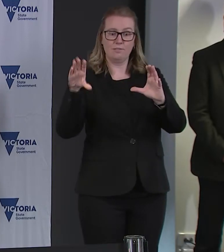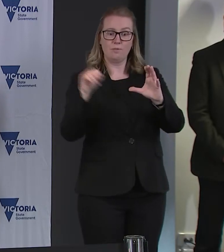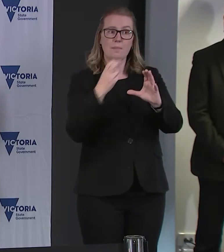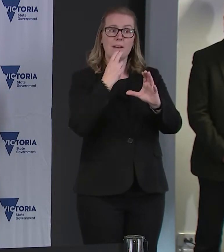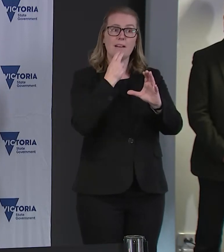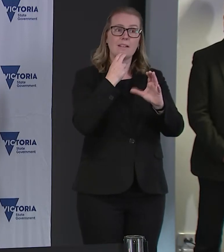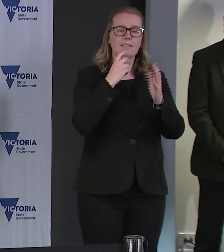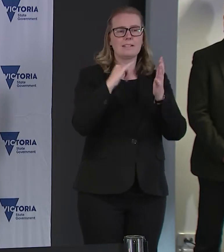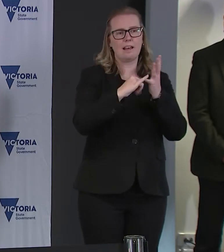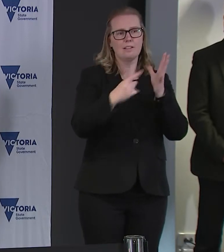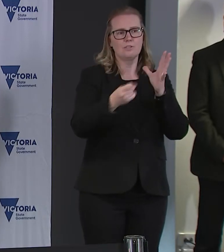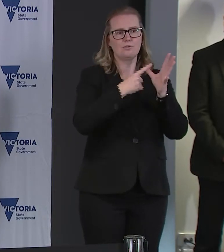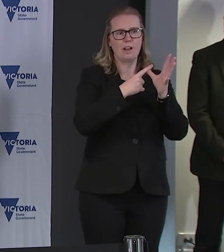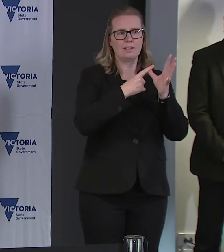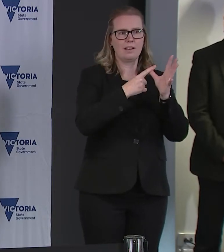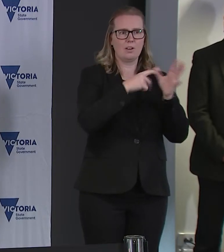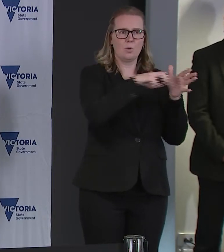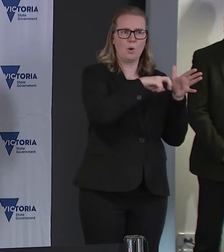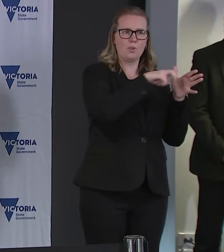quarantine?